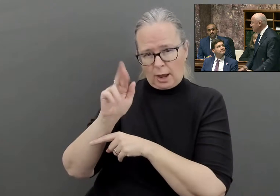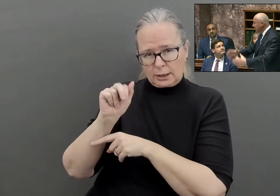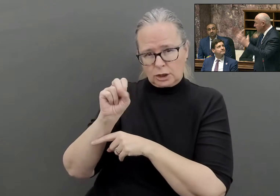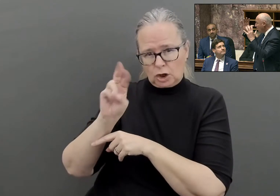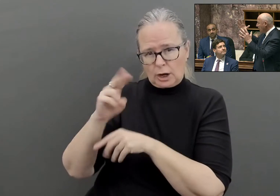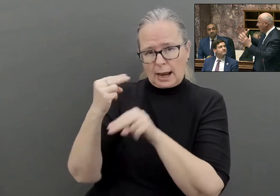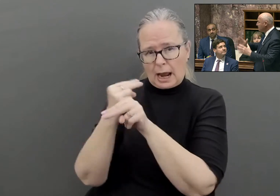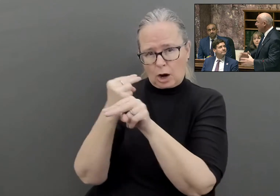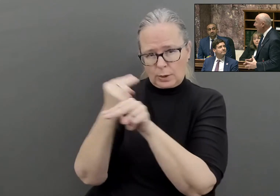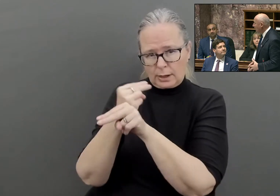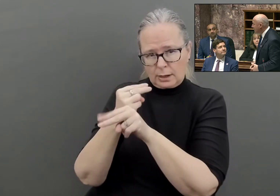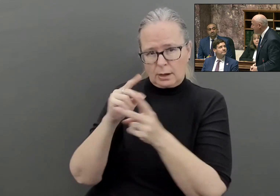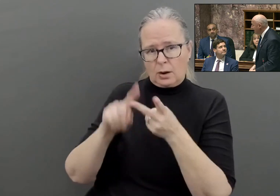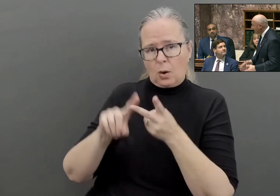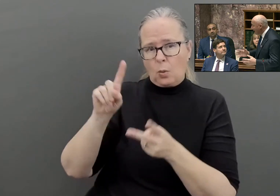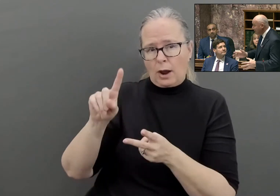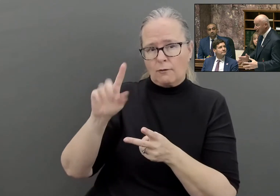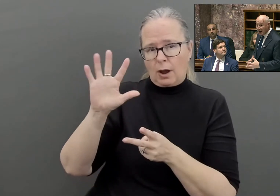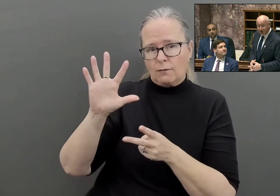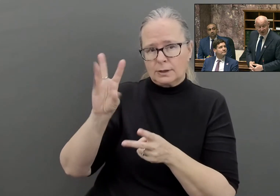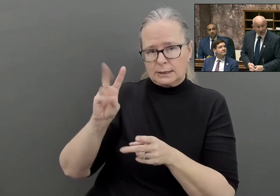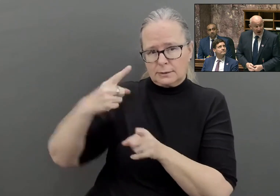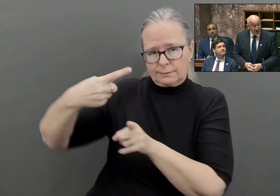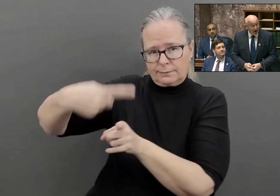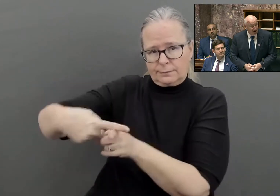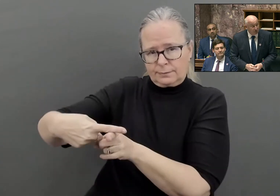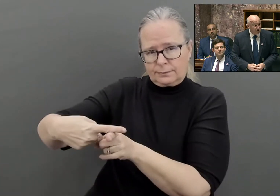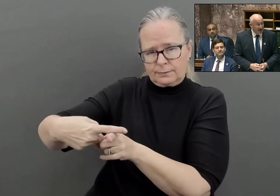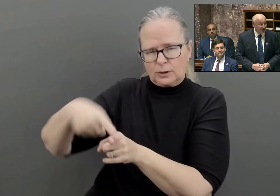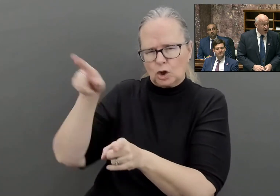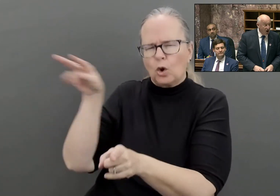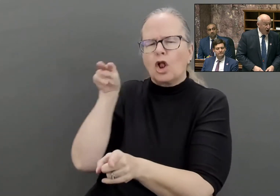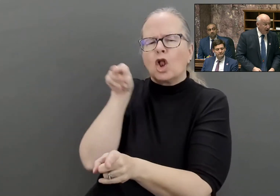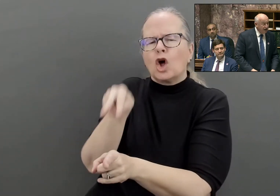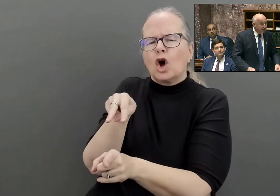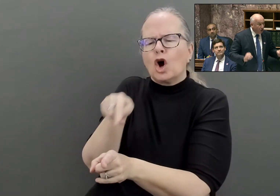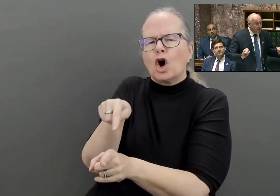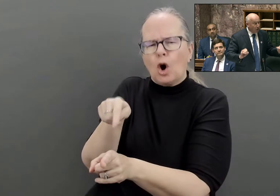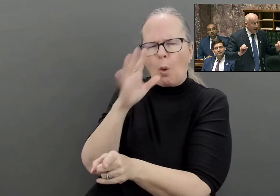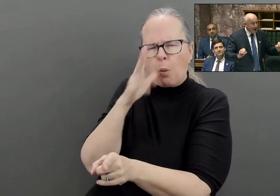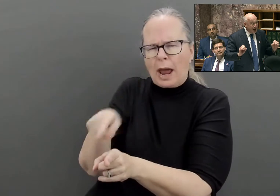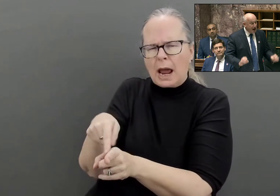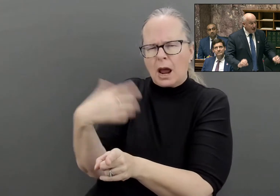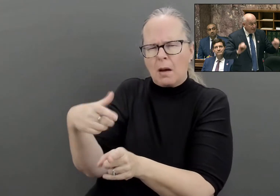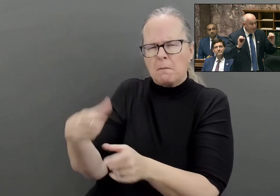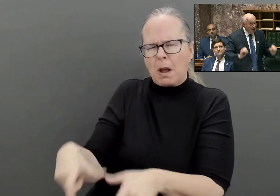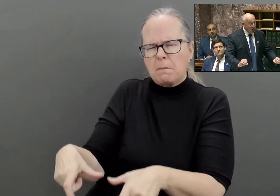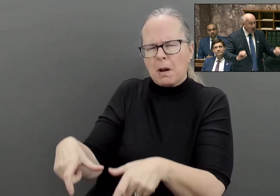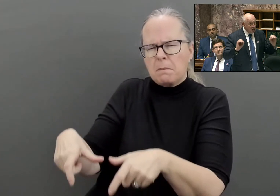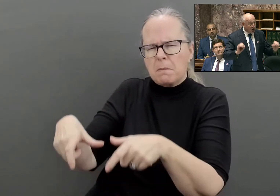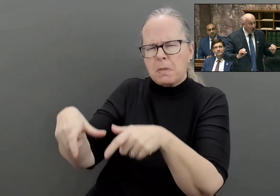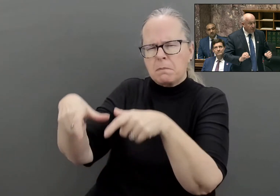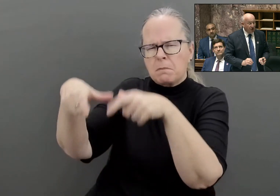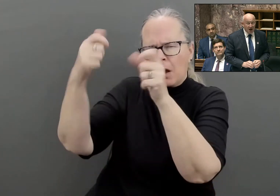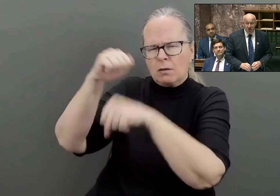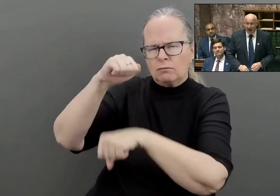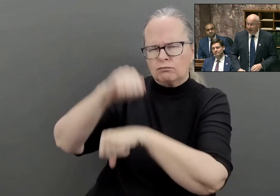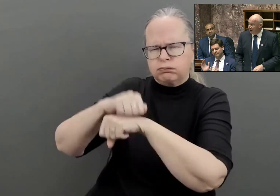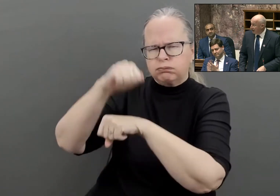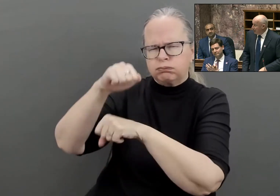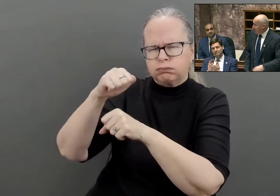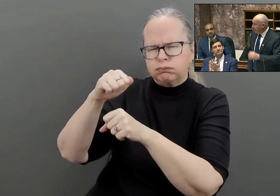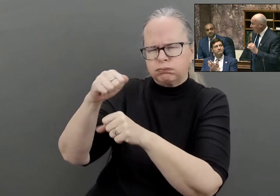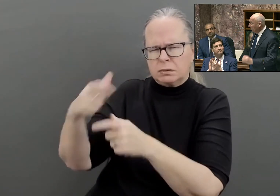those massive concrete pylons coming out of the ground, Honourable Speaker, on a $4.9 billion